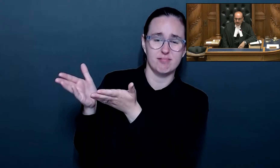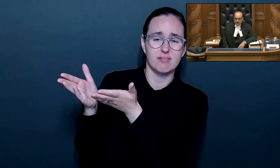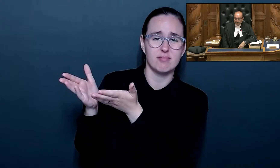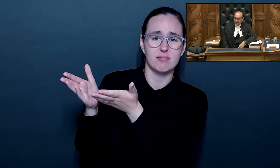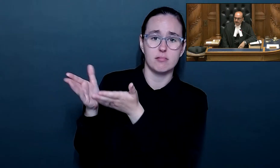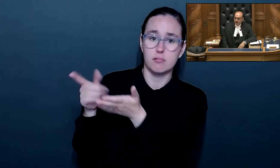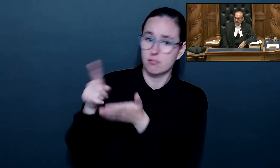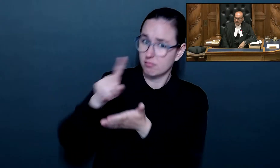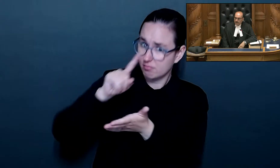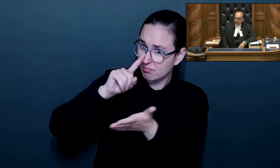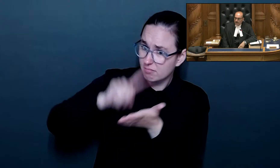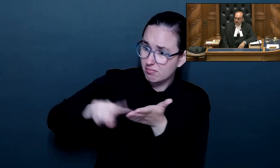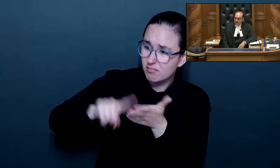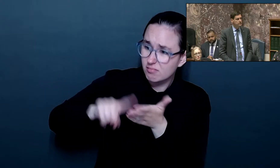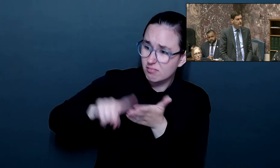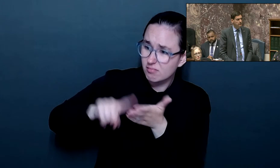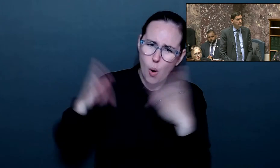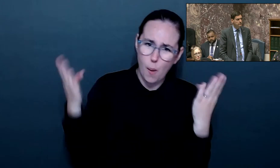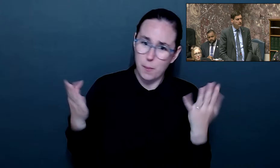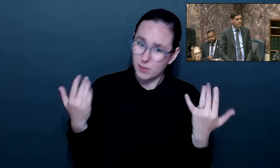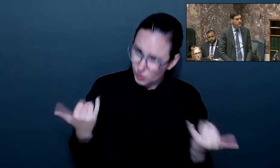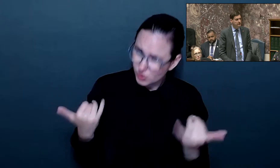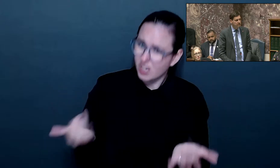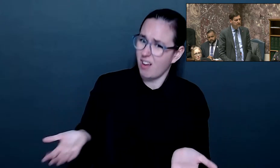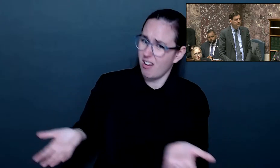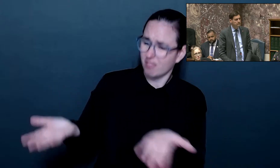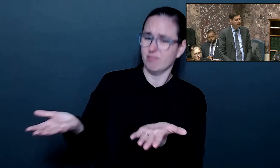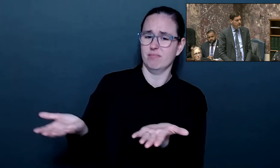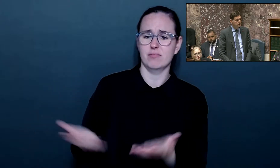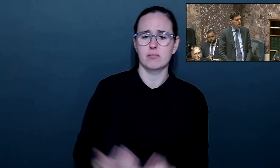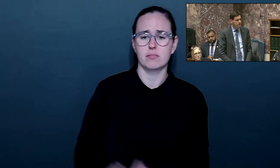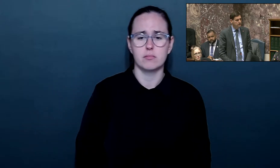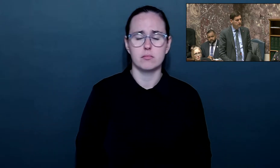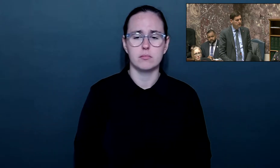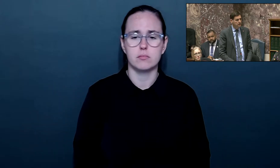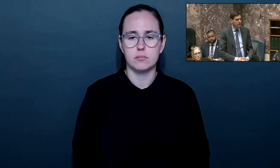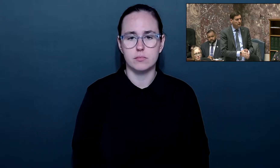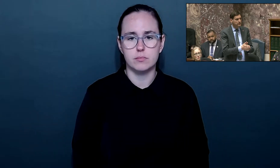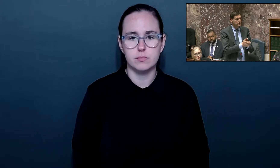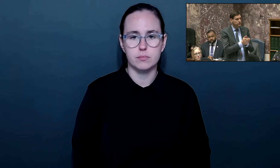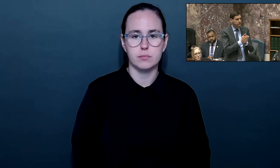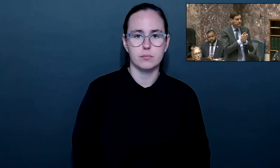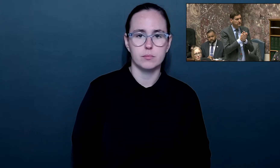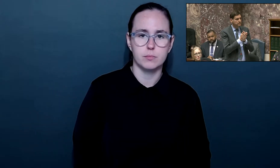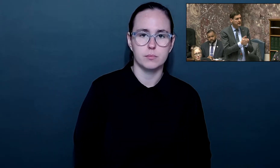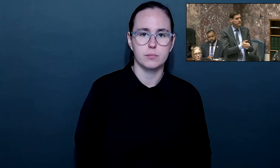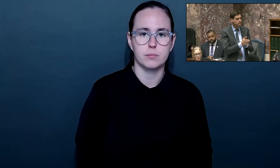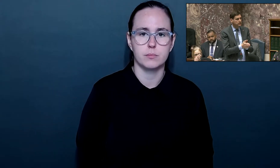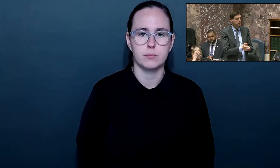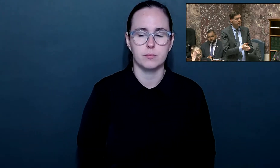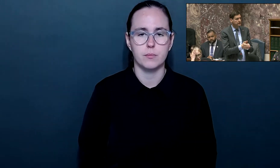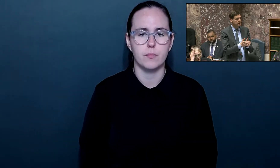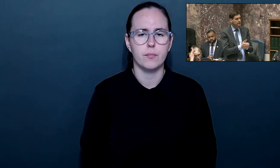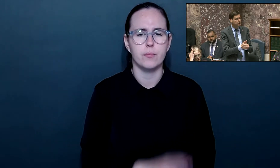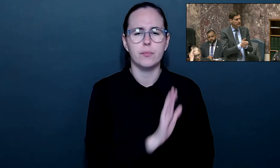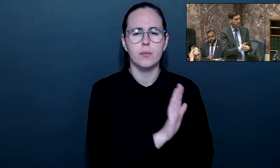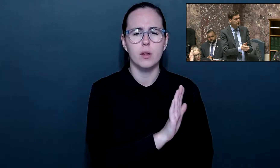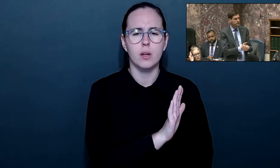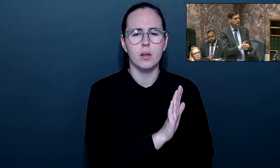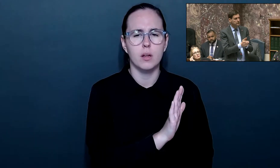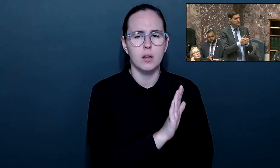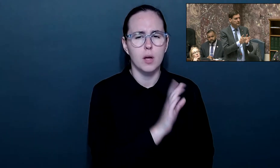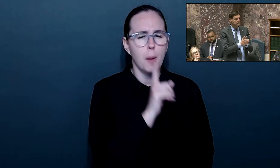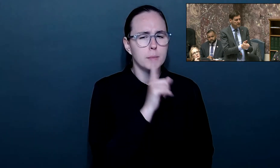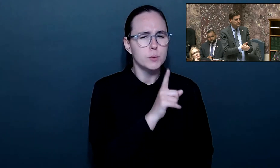Premier. I'm sure the member didn't do it intentionally, Honourable Speaker, but she conflated my answer. On the issue of the mass murder at the Lapu